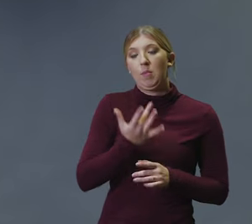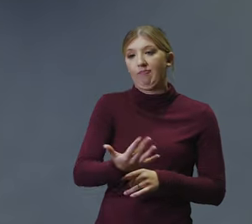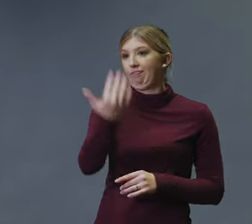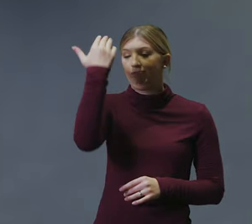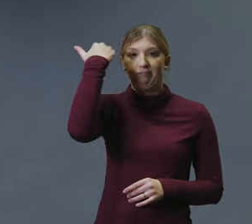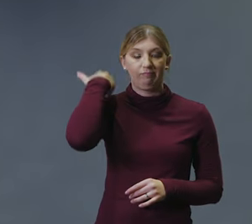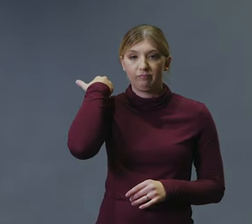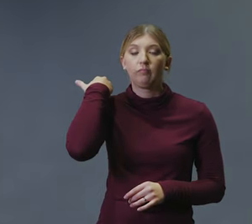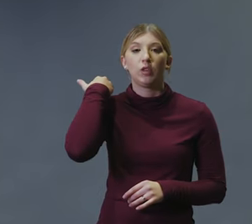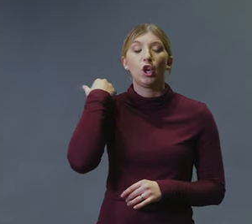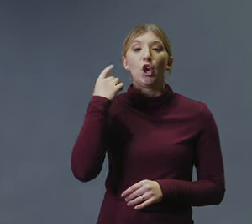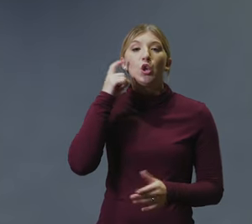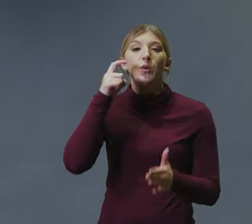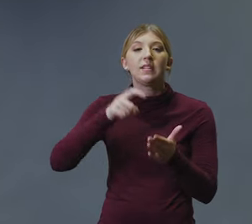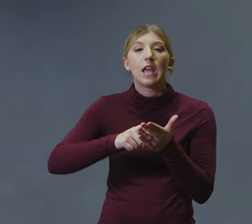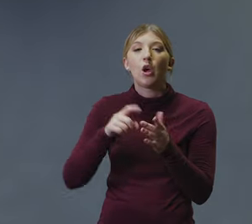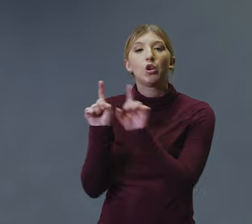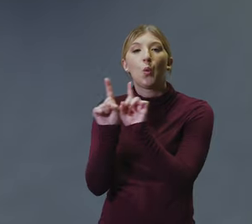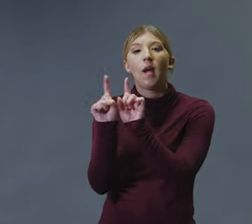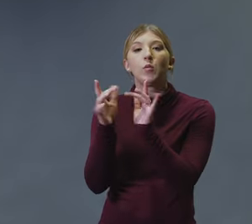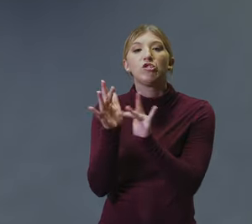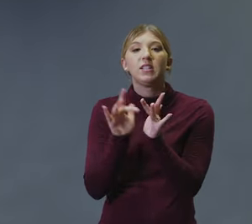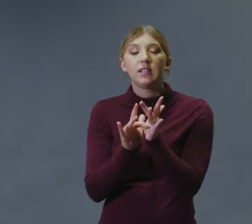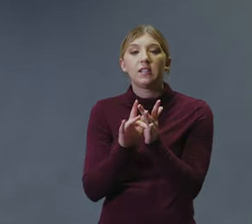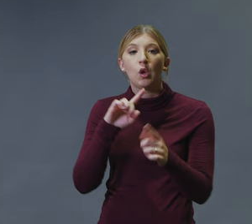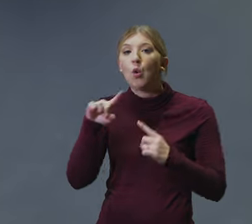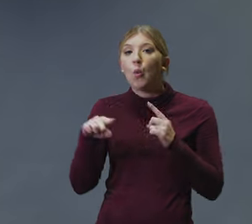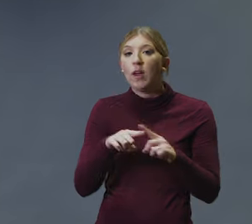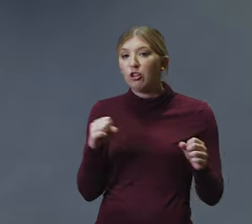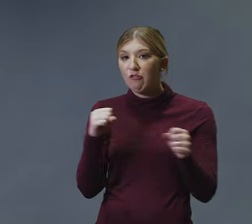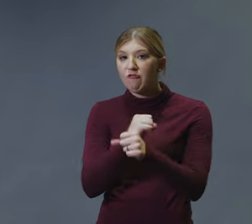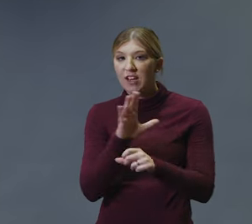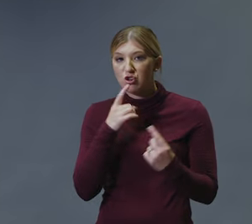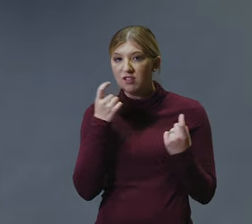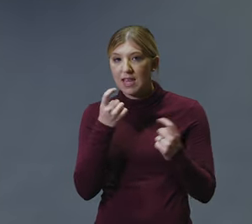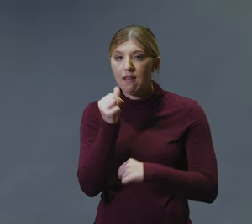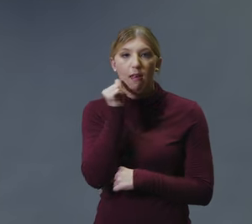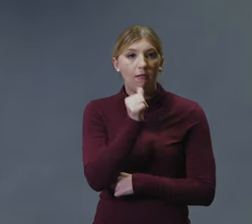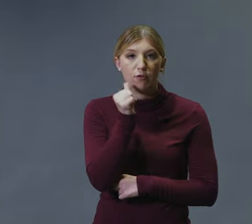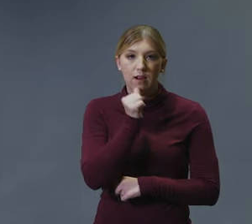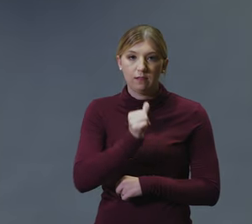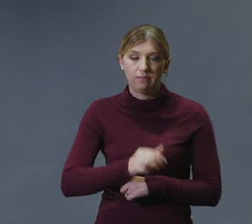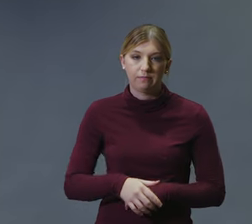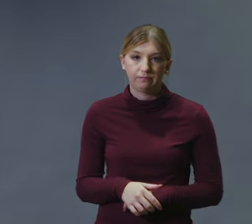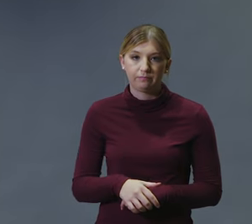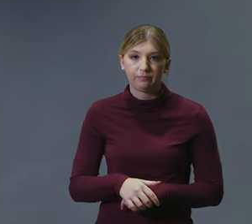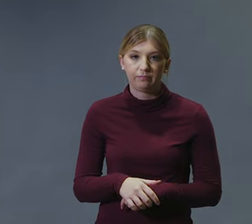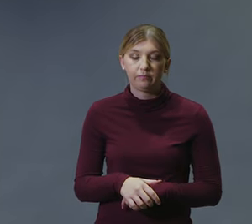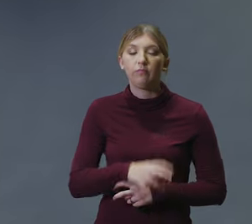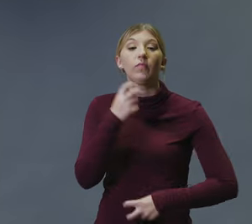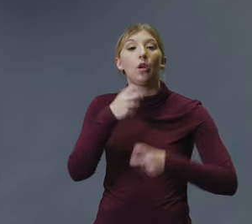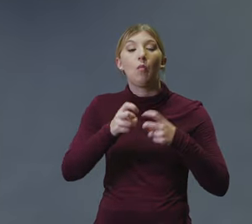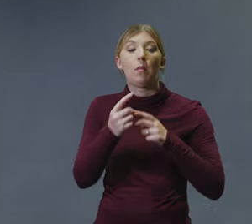that you can tell that you're walking with Jesus when you are fighting your sin daily. The issue comes